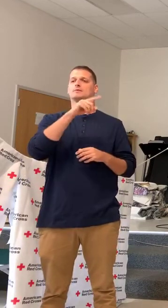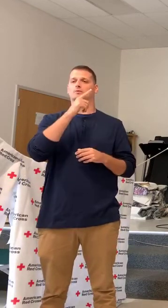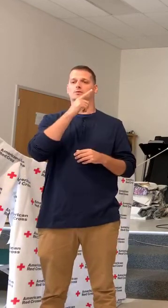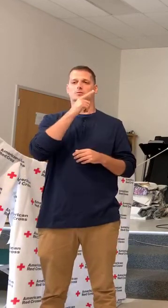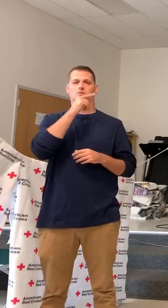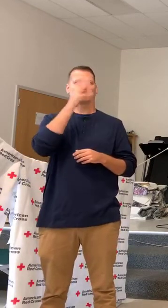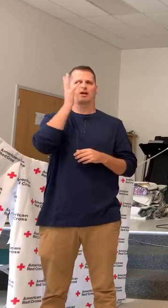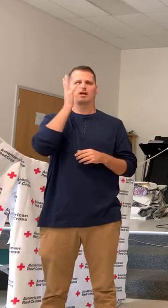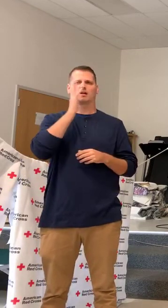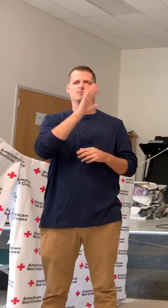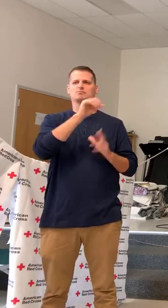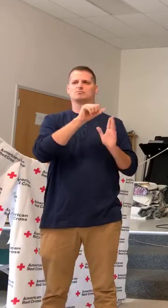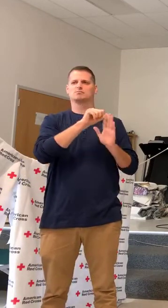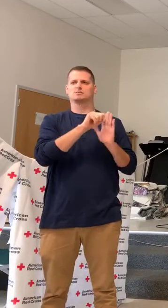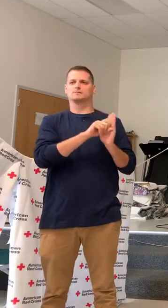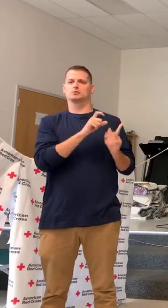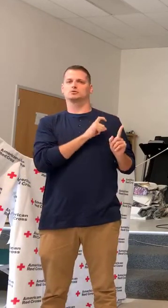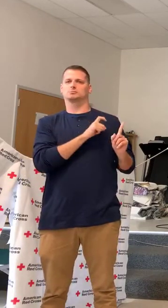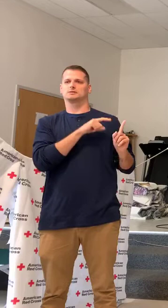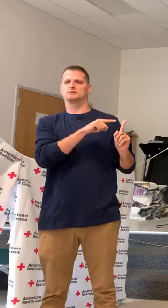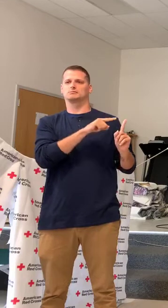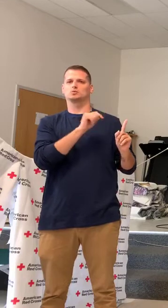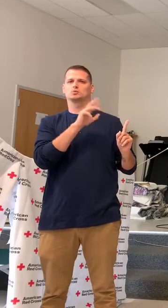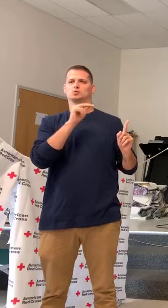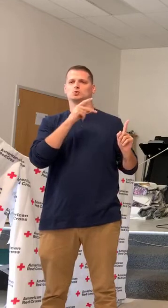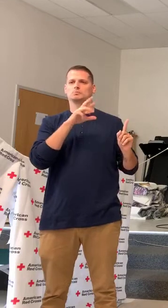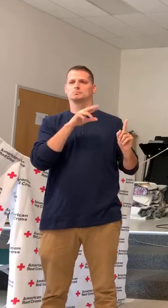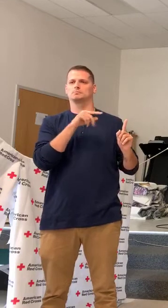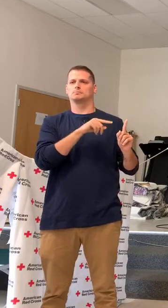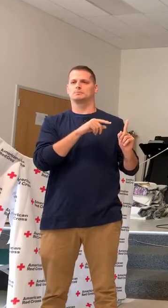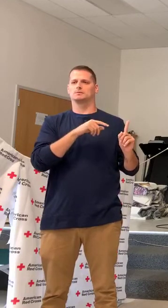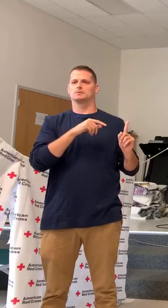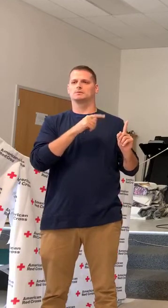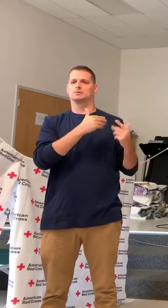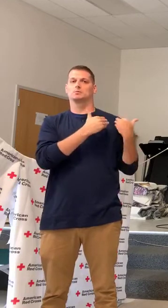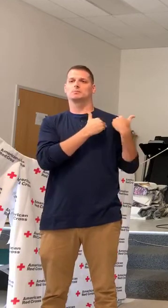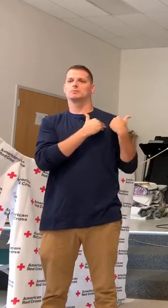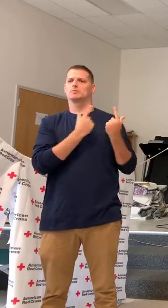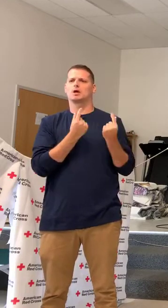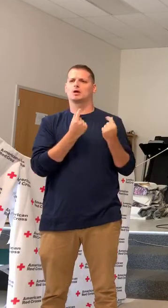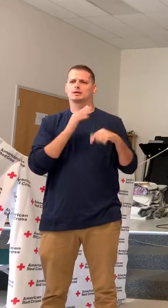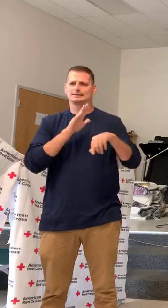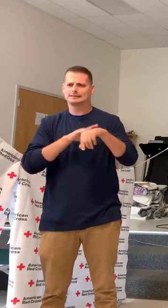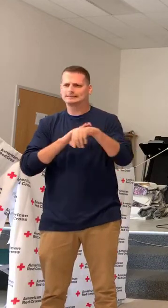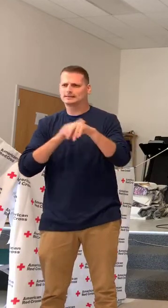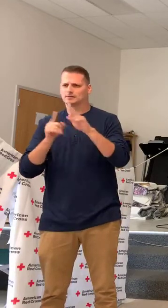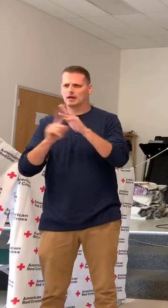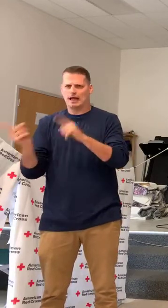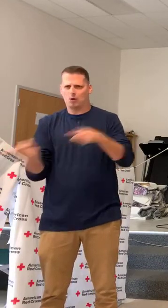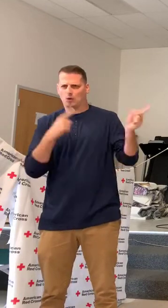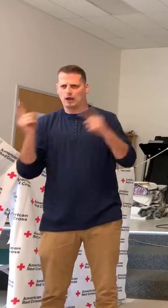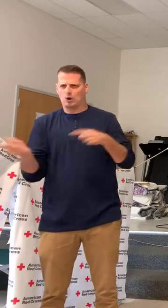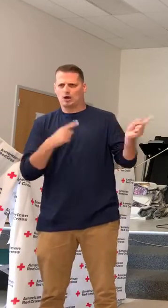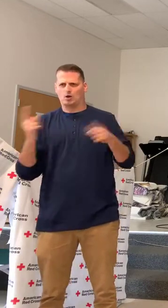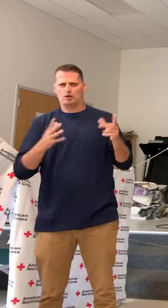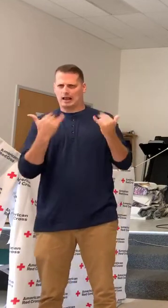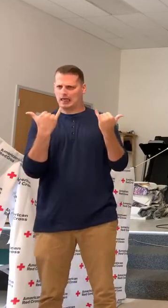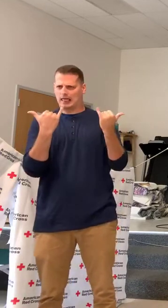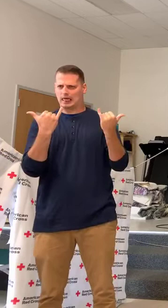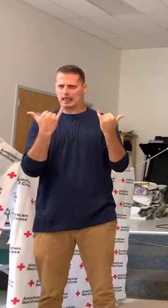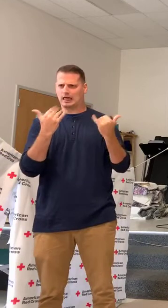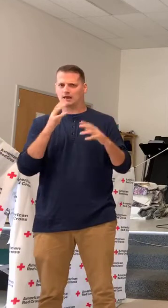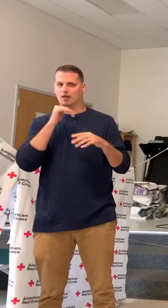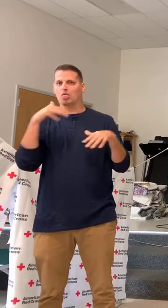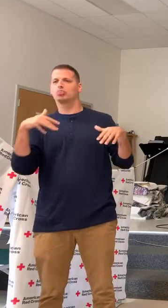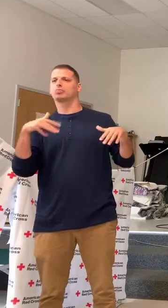troopers. They were there first shift helping with evacuations. Once we got that stabilized, they helped with the road access, egress along the